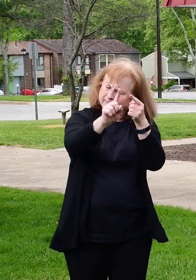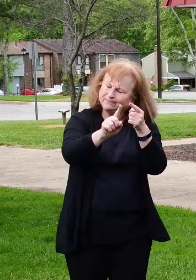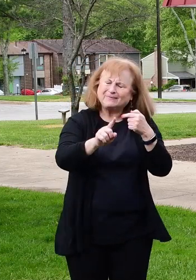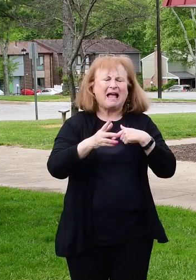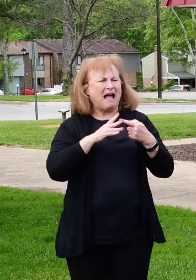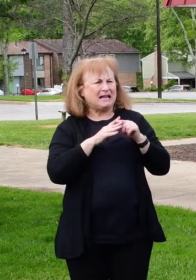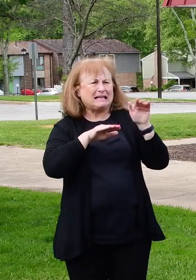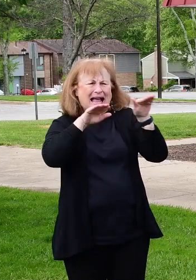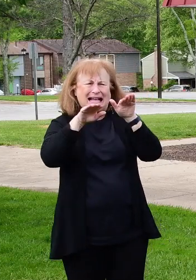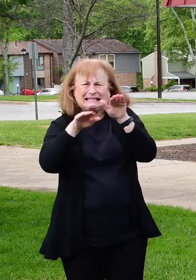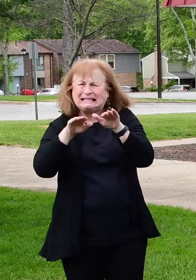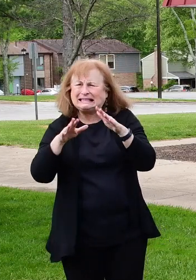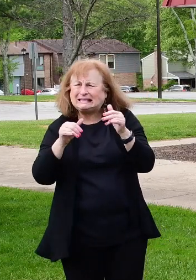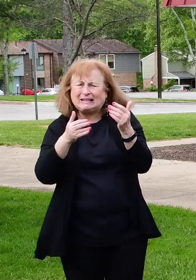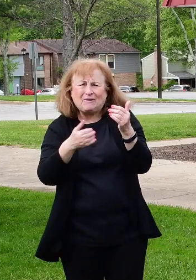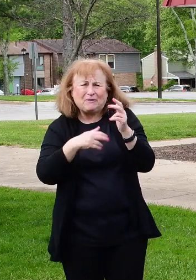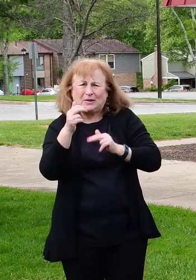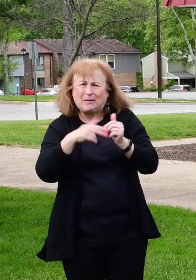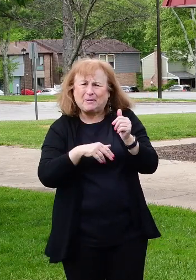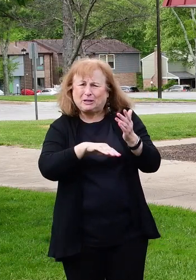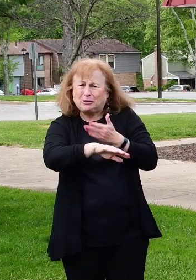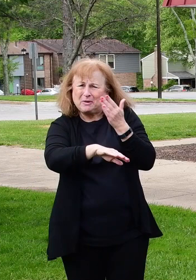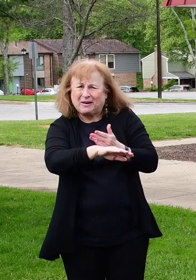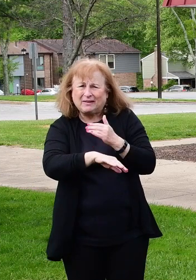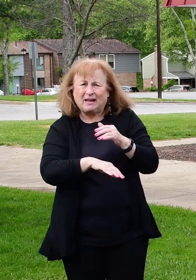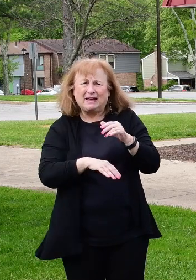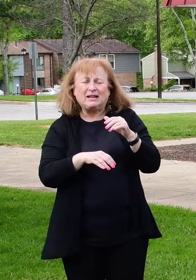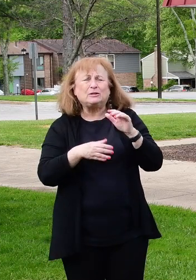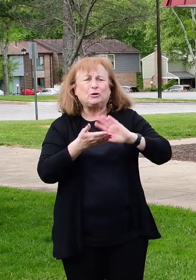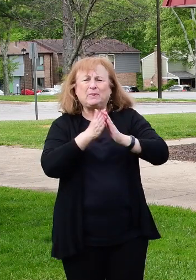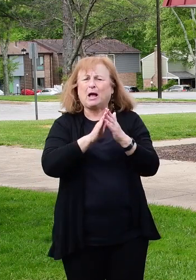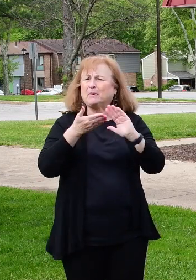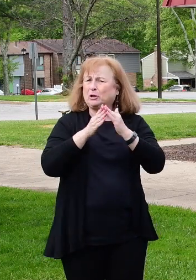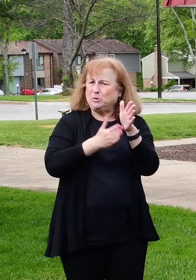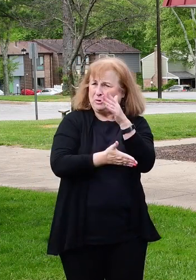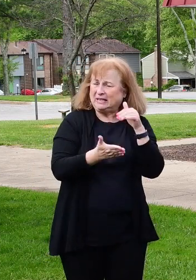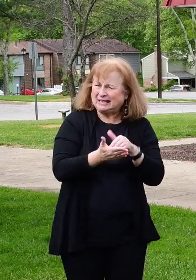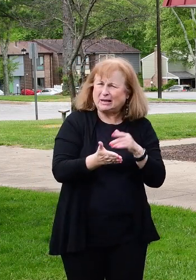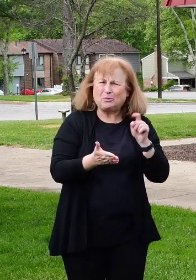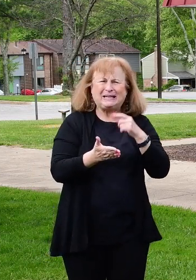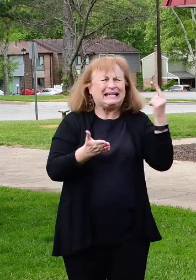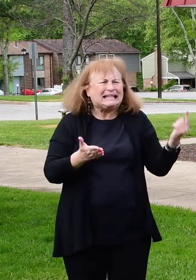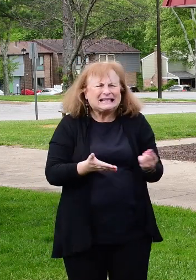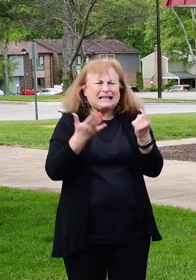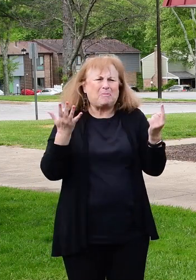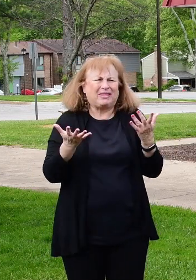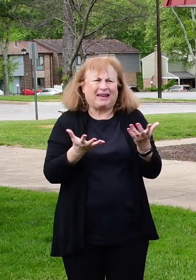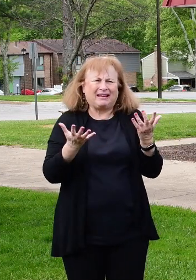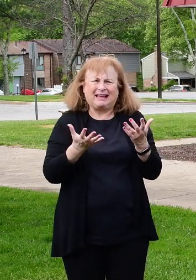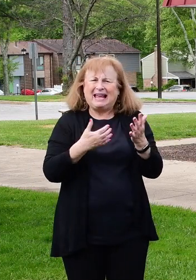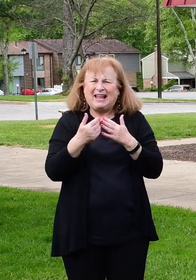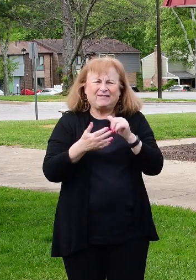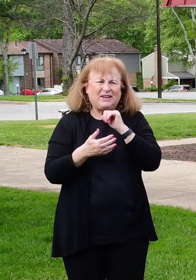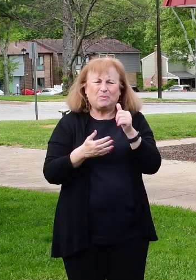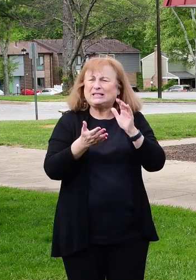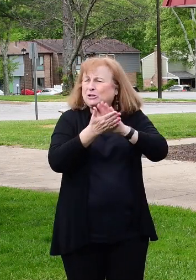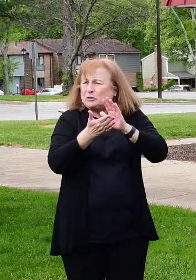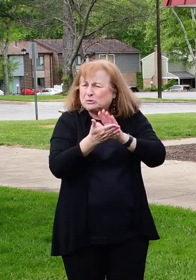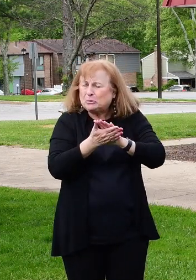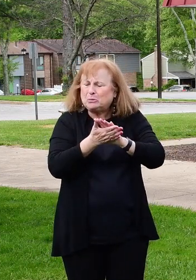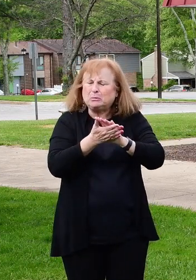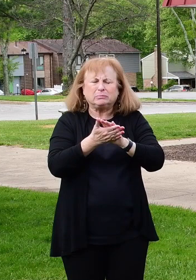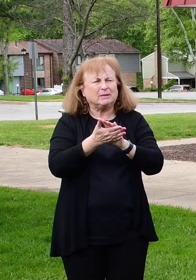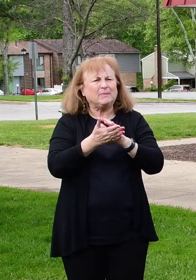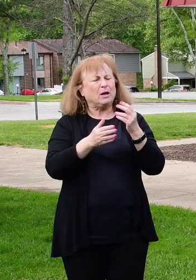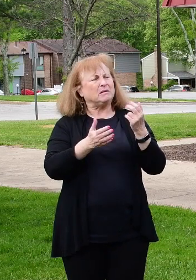I started asking then for the building to be renovated into a community center. We needed something, and even if it wasn't a school, it